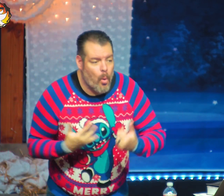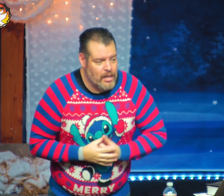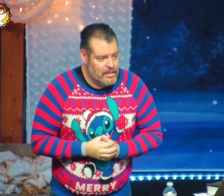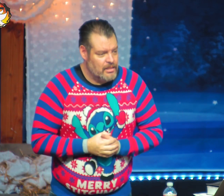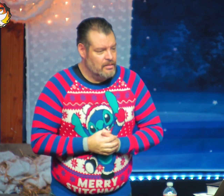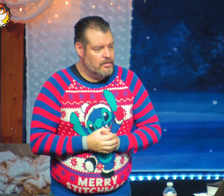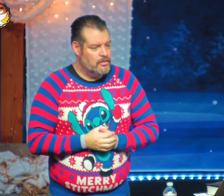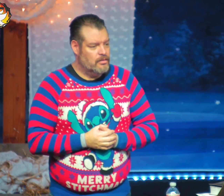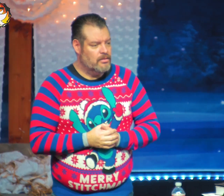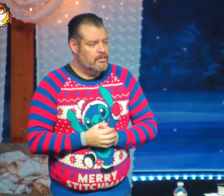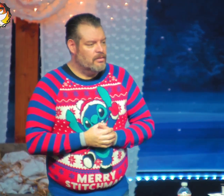Jesus.